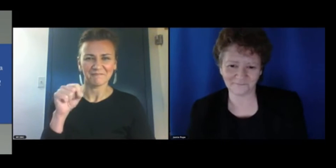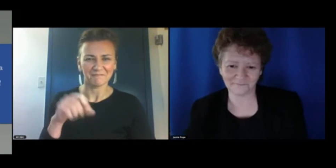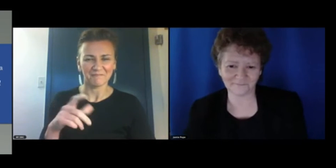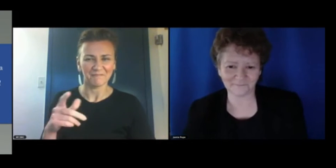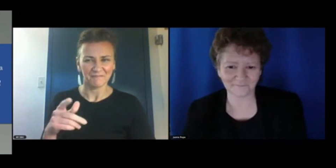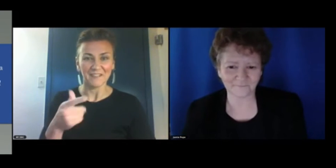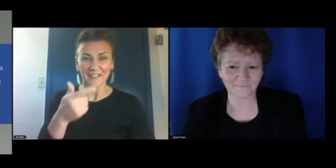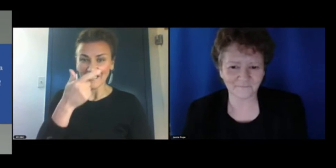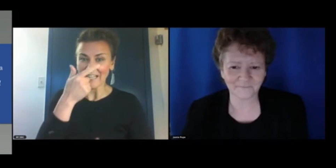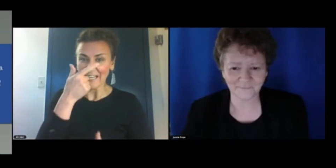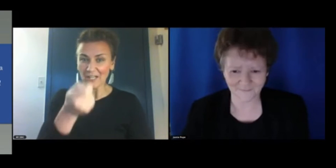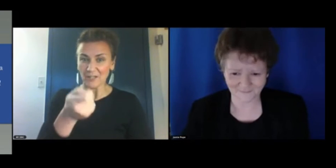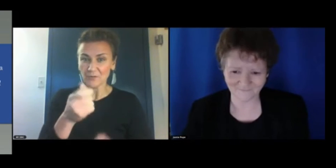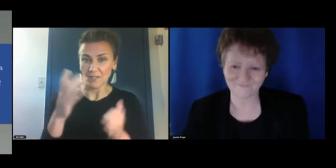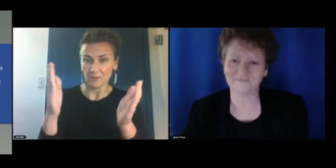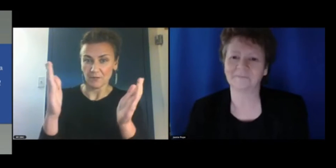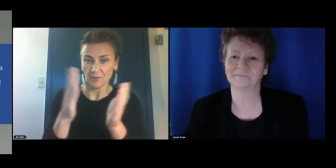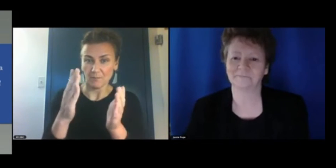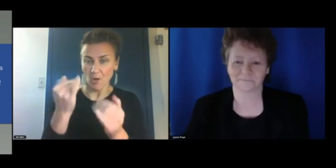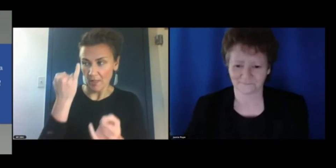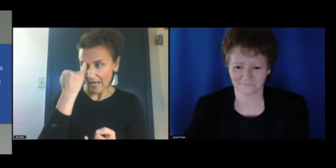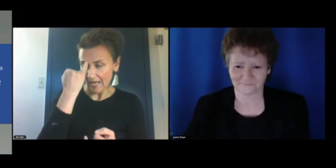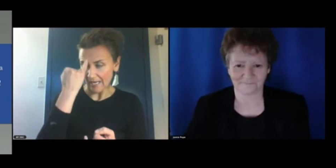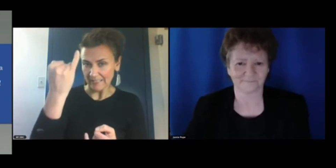And Susan says, yes.